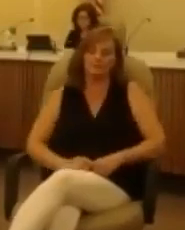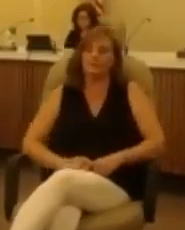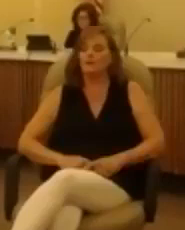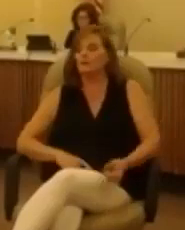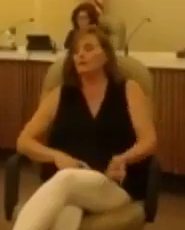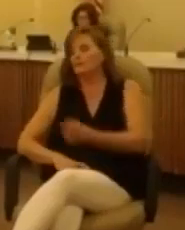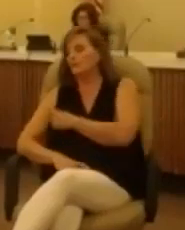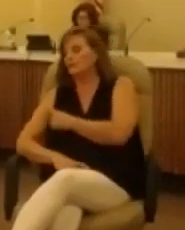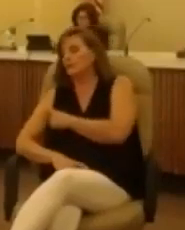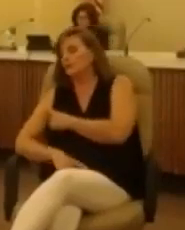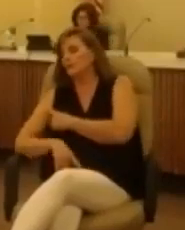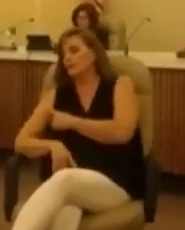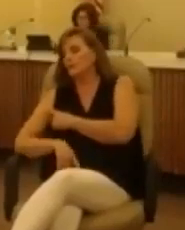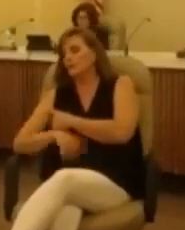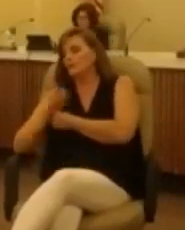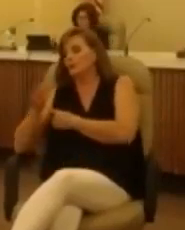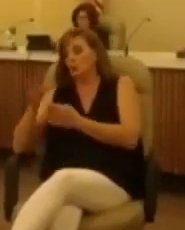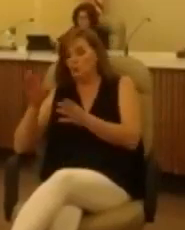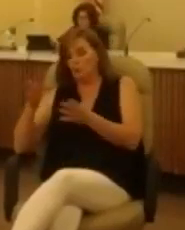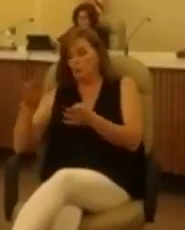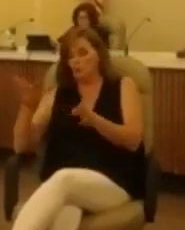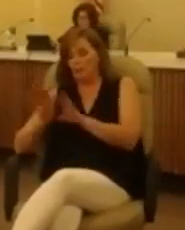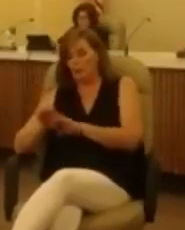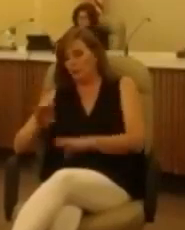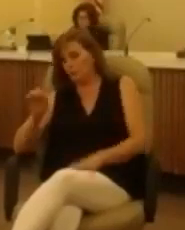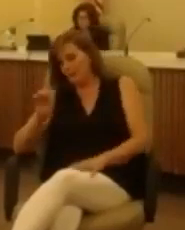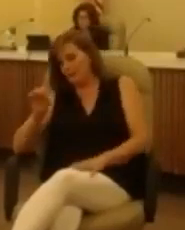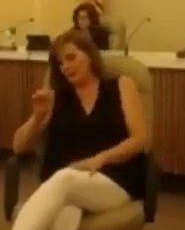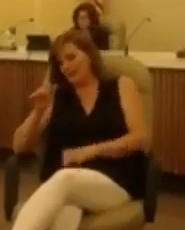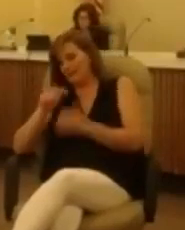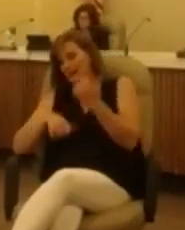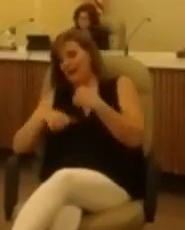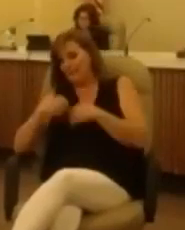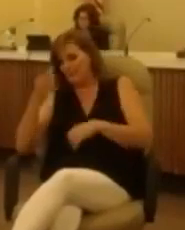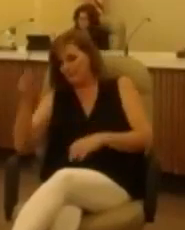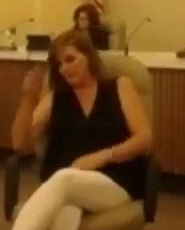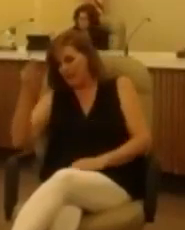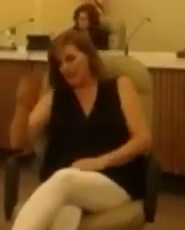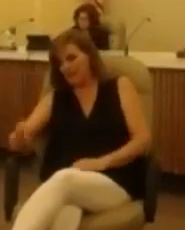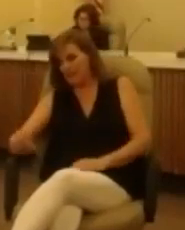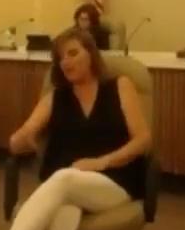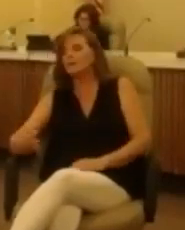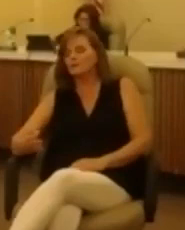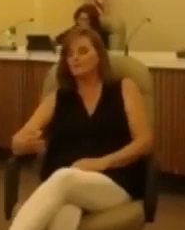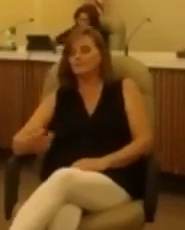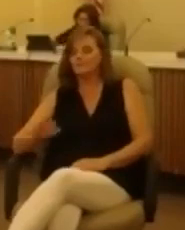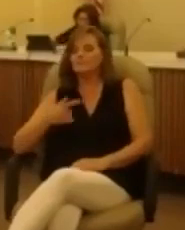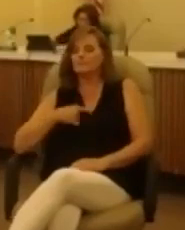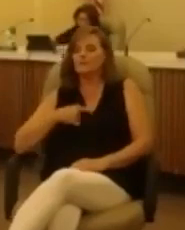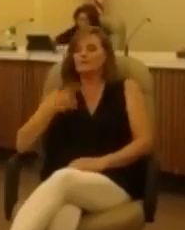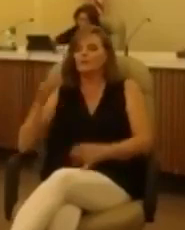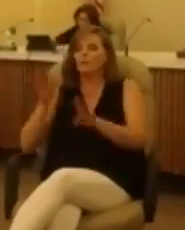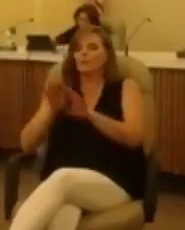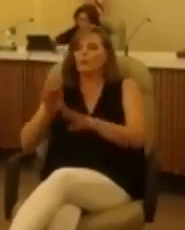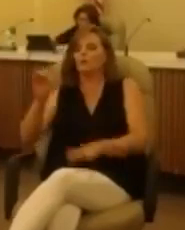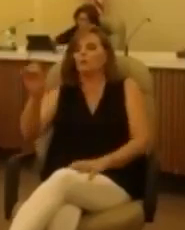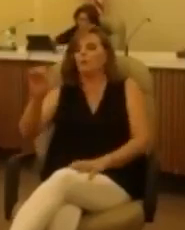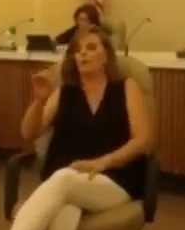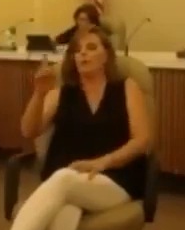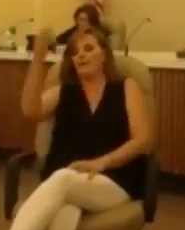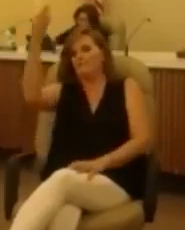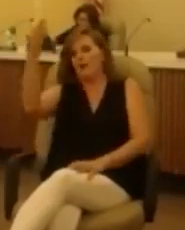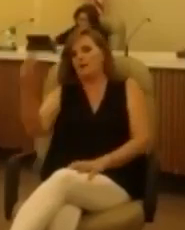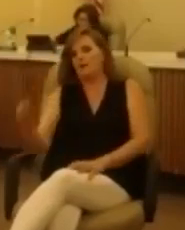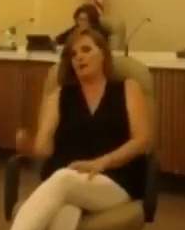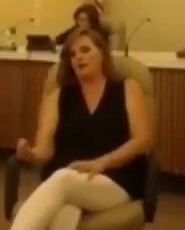So they close about 1 o'clock each Friday. That would be the plan, is that we would close at 1 o'clock on Friday instead of the normal 5